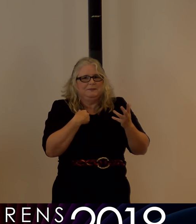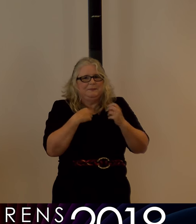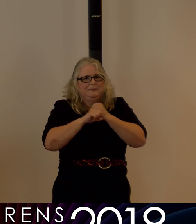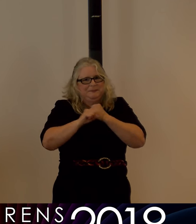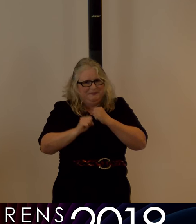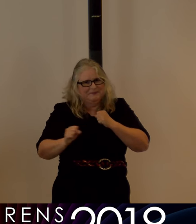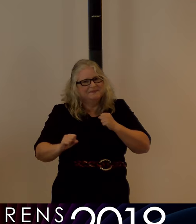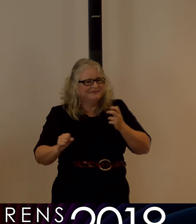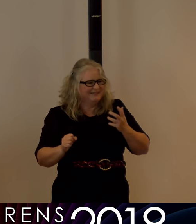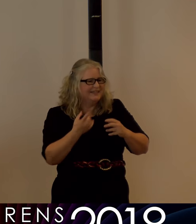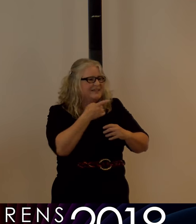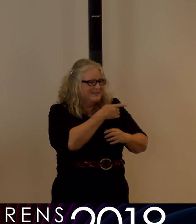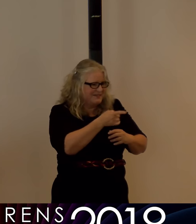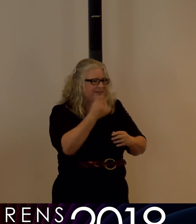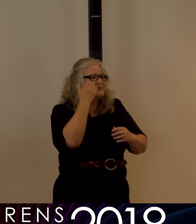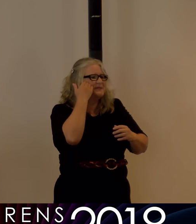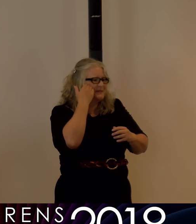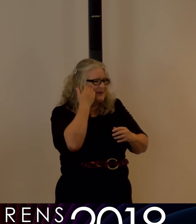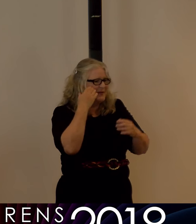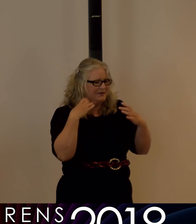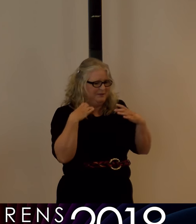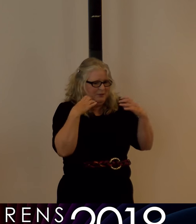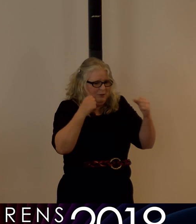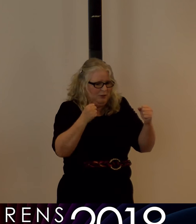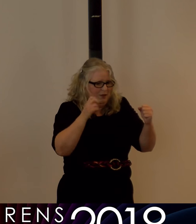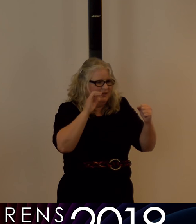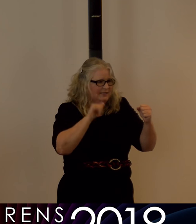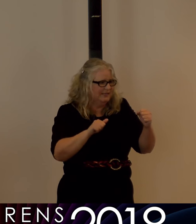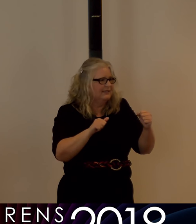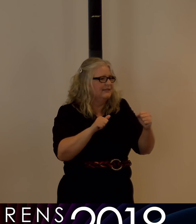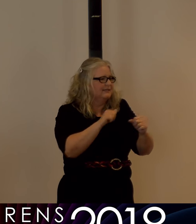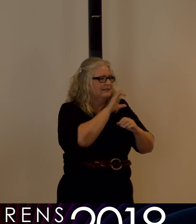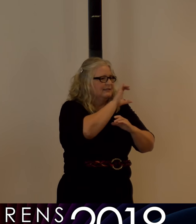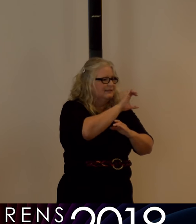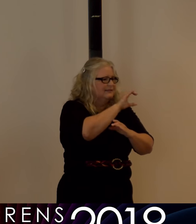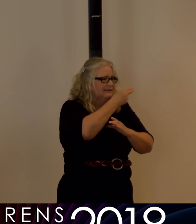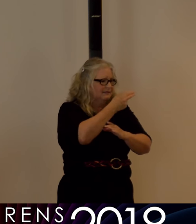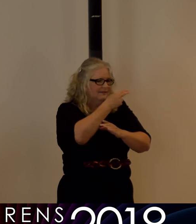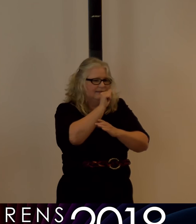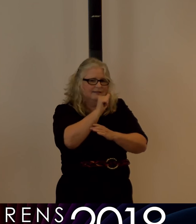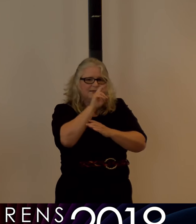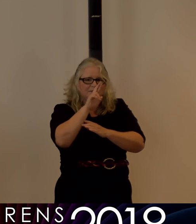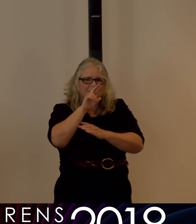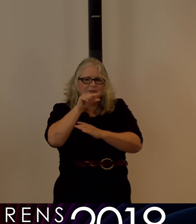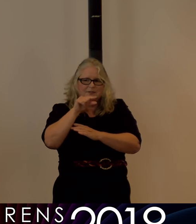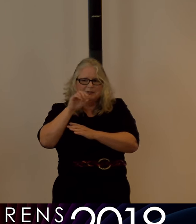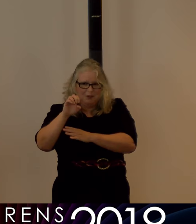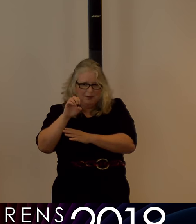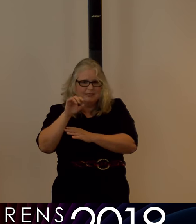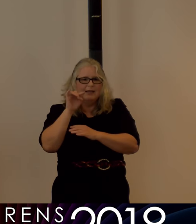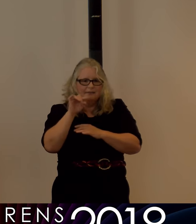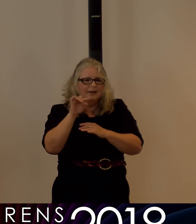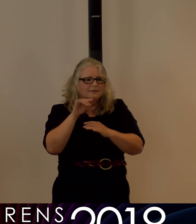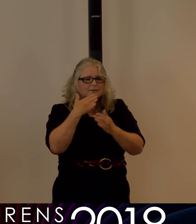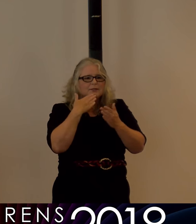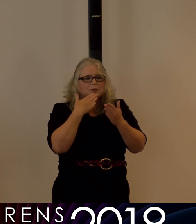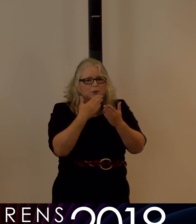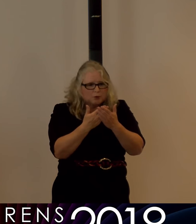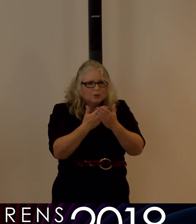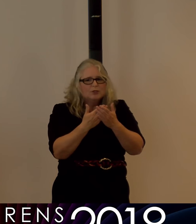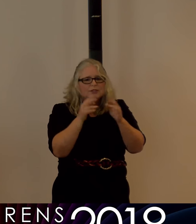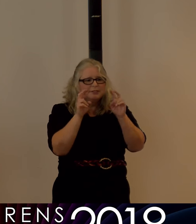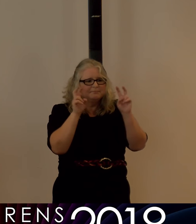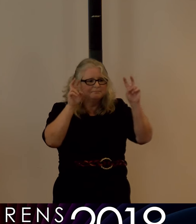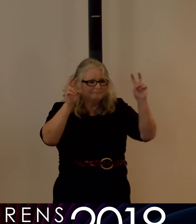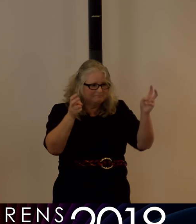All right, so we all know CHARGE syndrome is the acronym which has withstood the test of time. It was a very good acronym. Tim, I don't know if you were involved